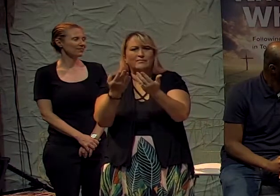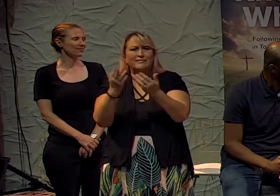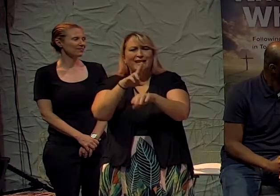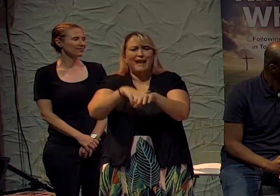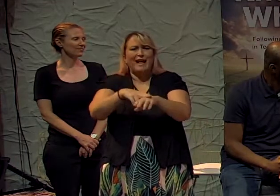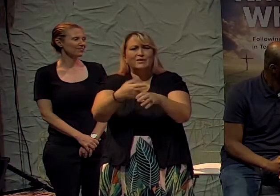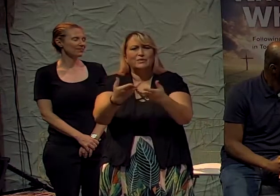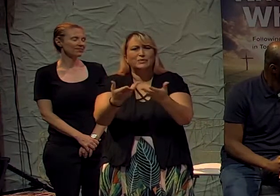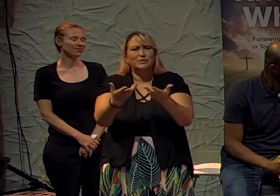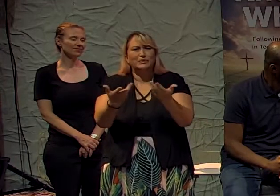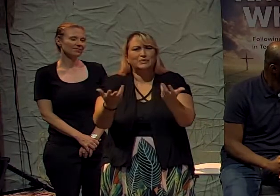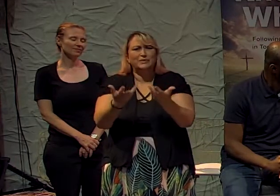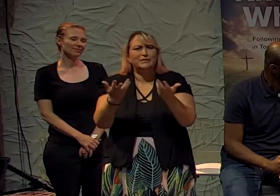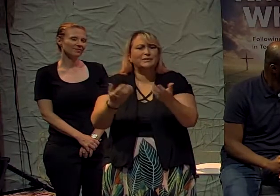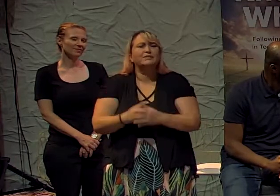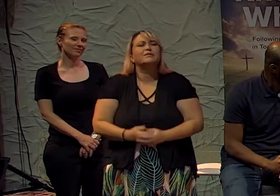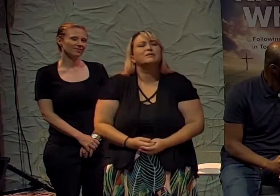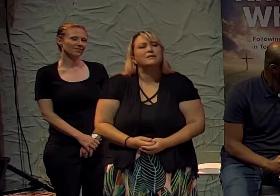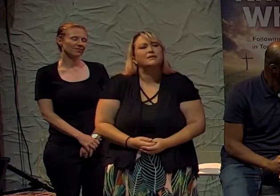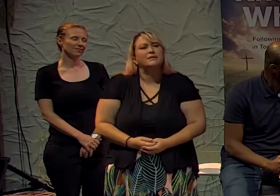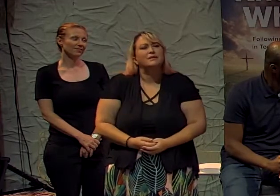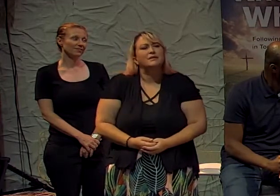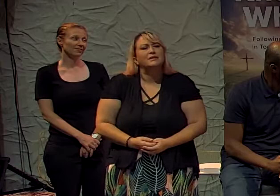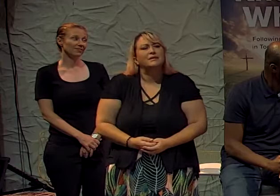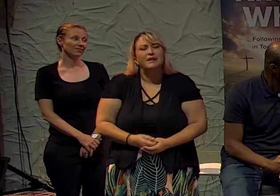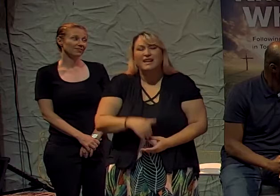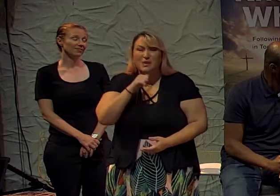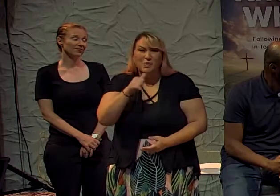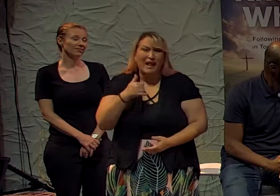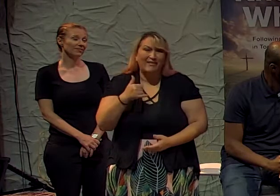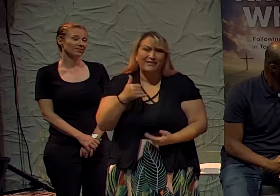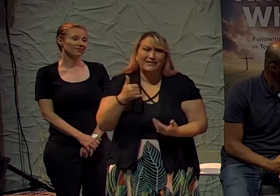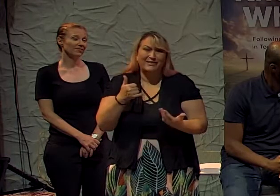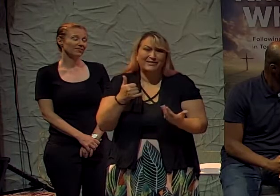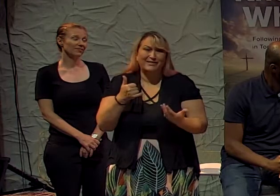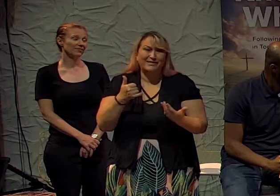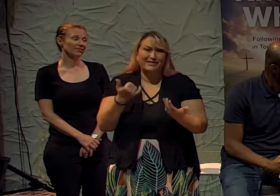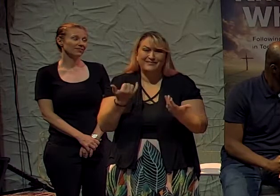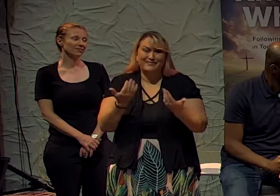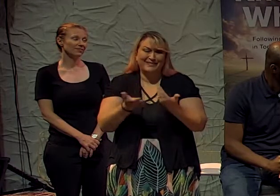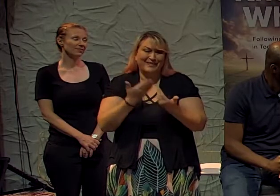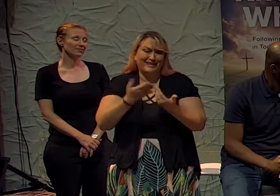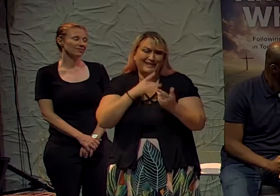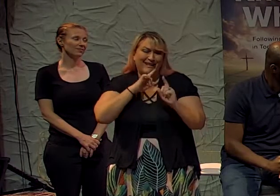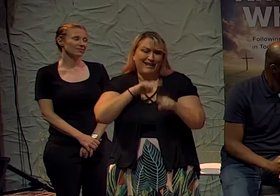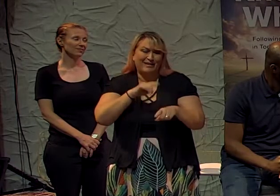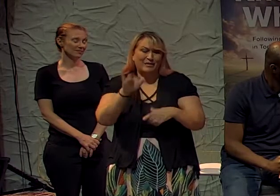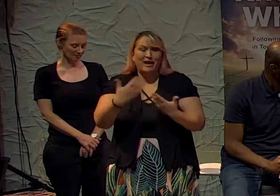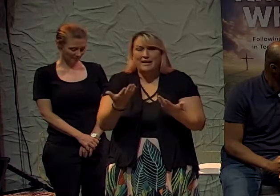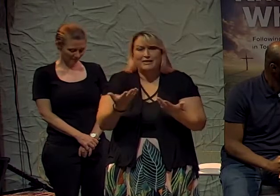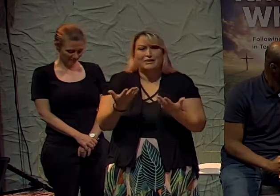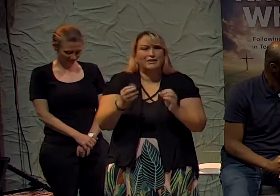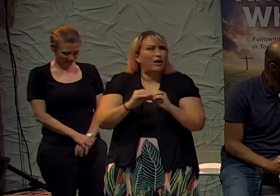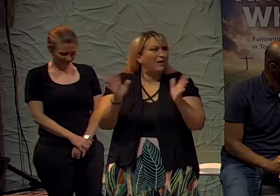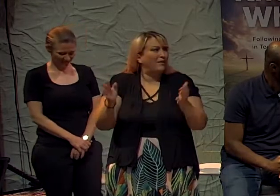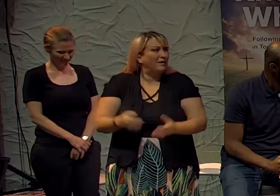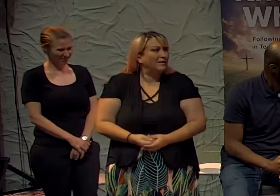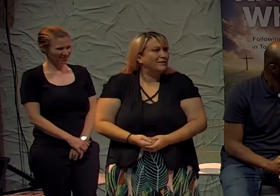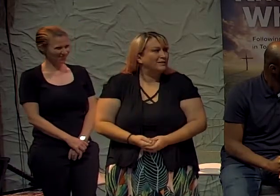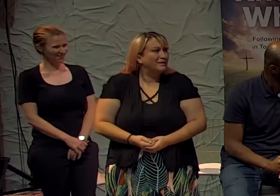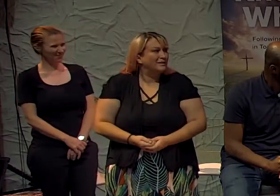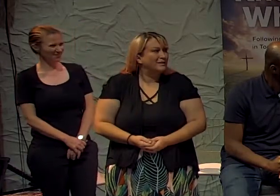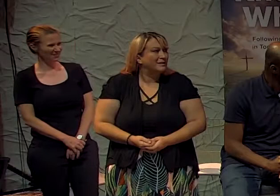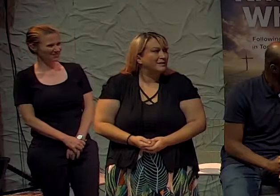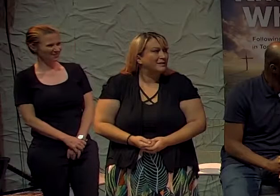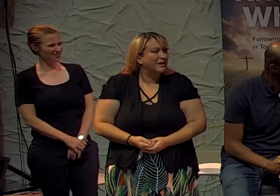natural. I don't have an eloquent answer for this. I just don't. It's just something that's worked for That was us. pretty eloquent, I think.